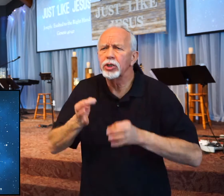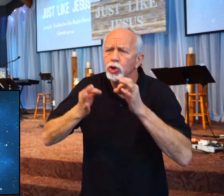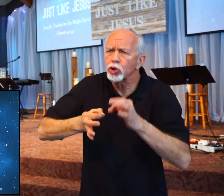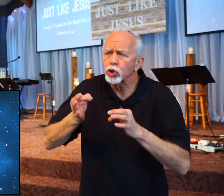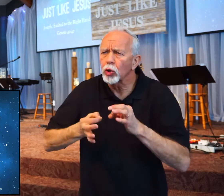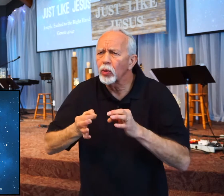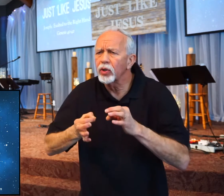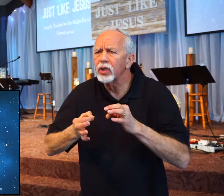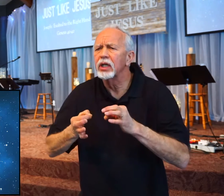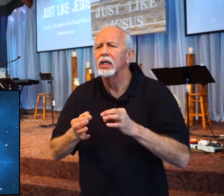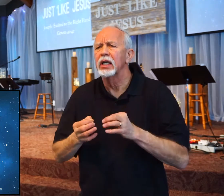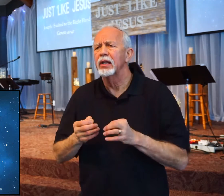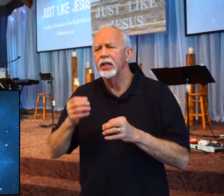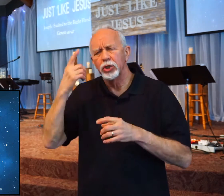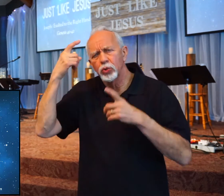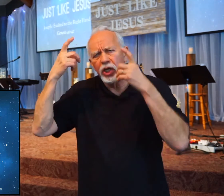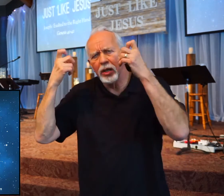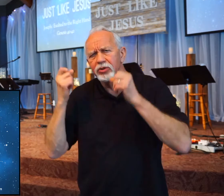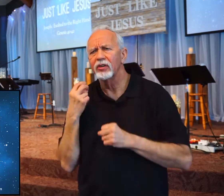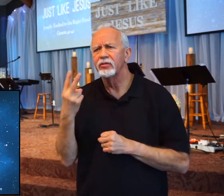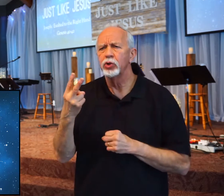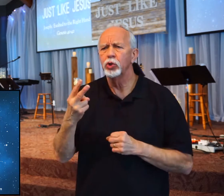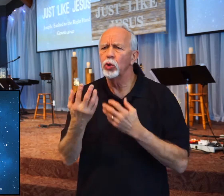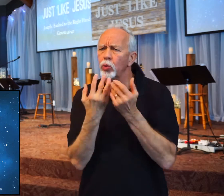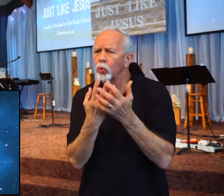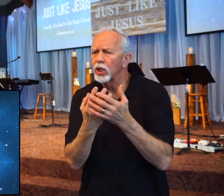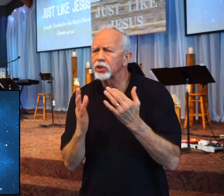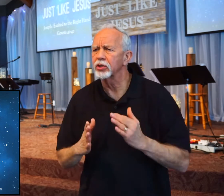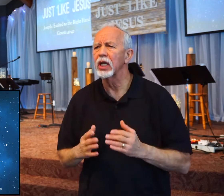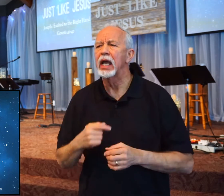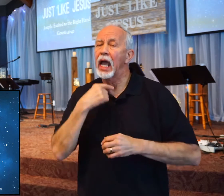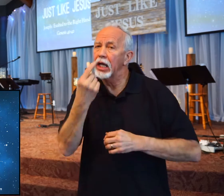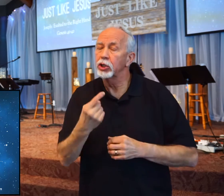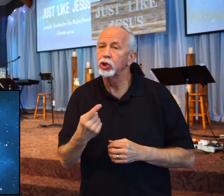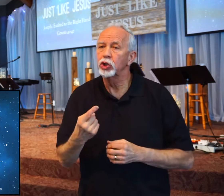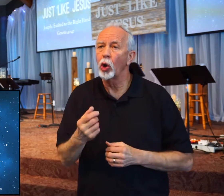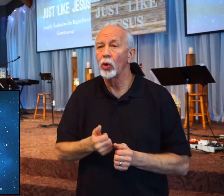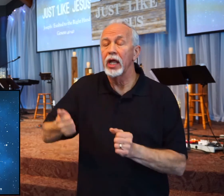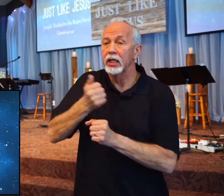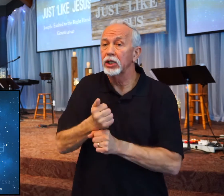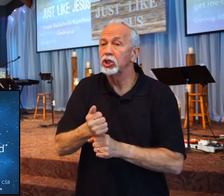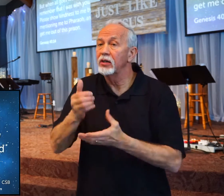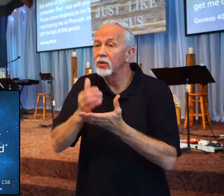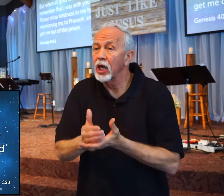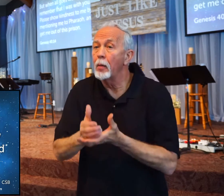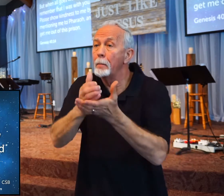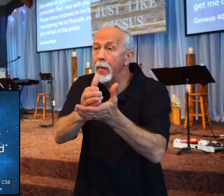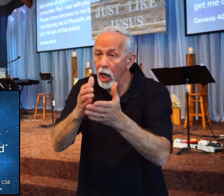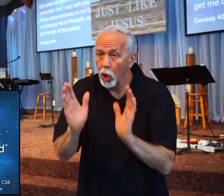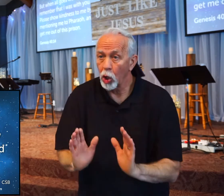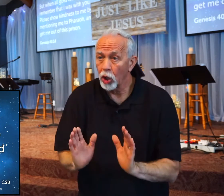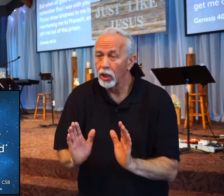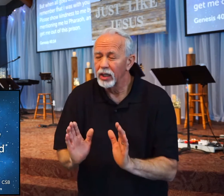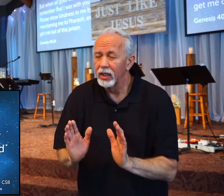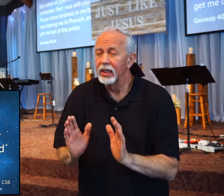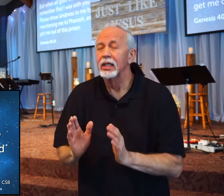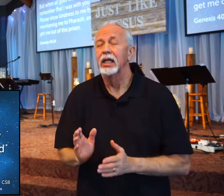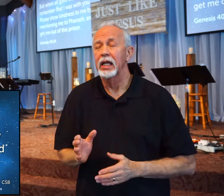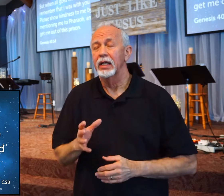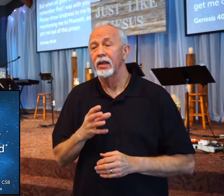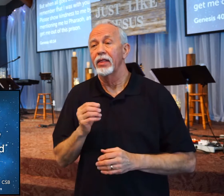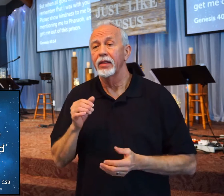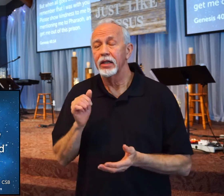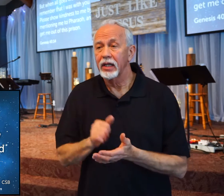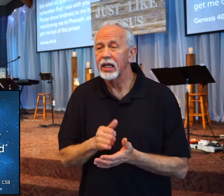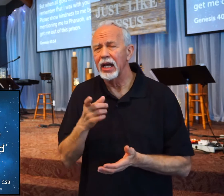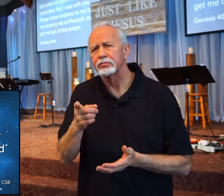fellow prisoners. And he had told the chief cupbearer, which in your Bible also may be translated the chief butler.